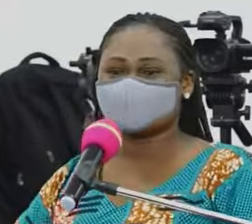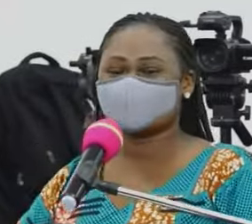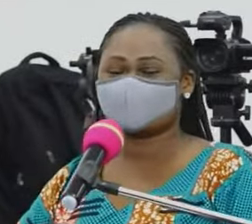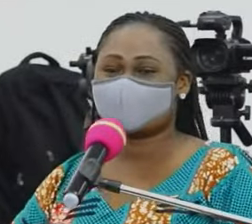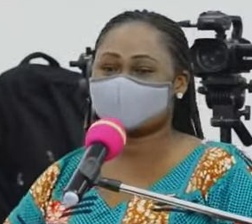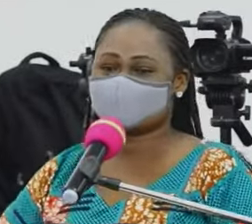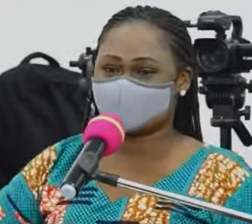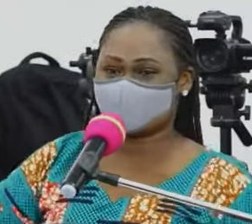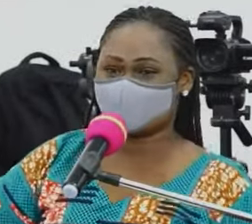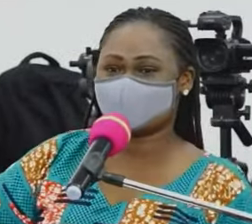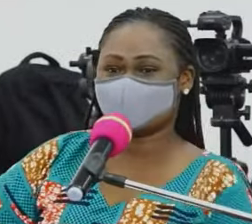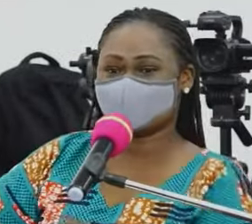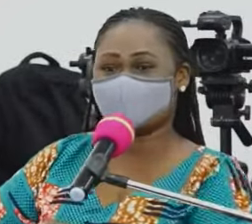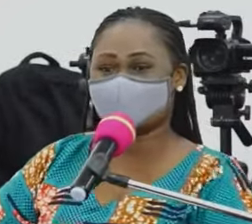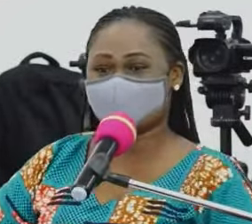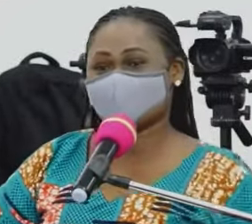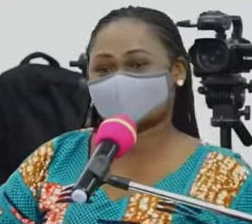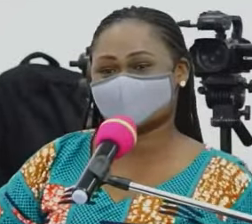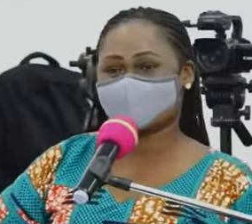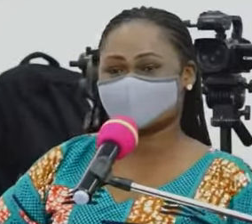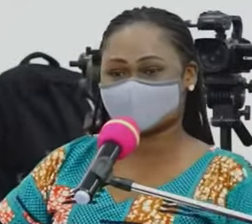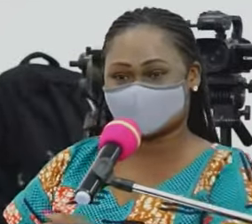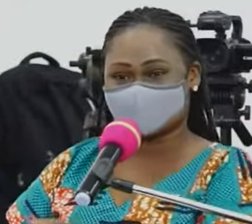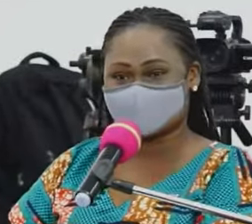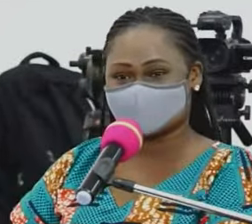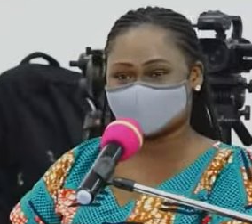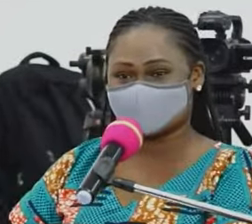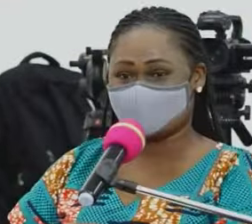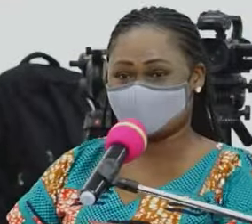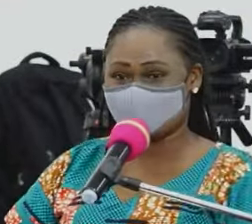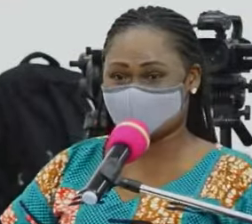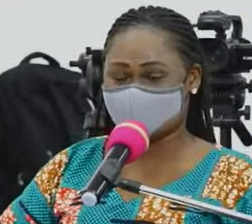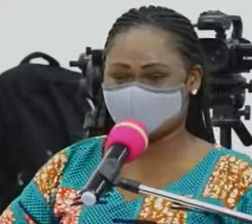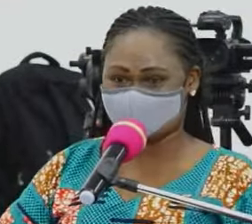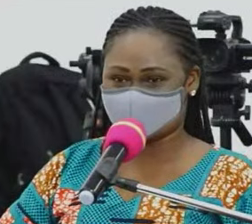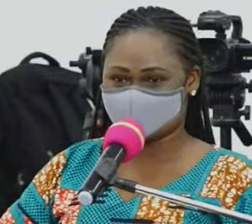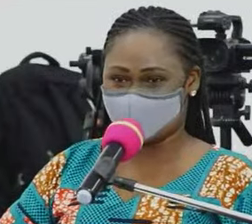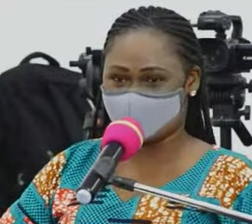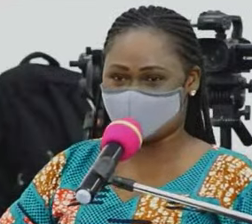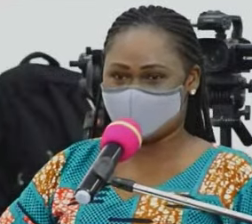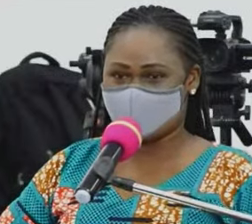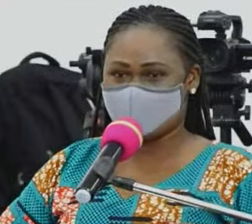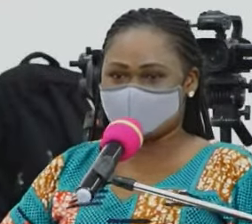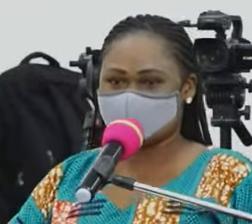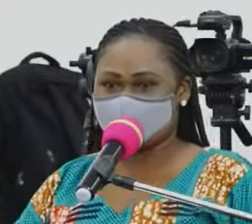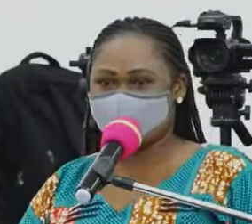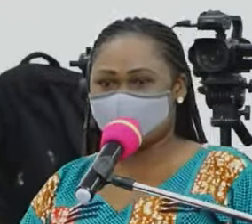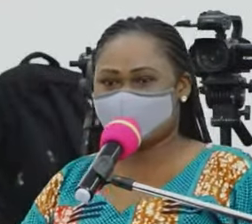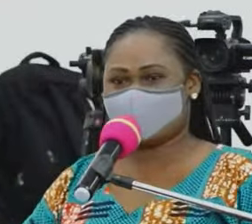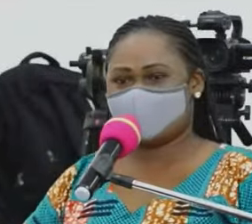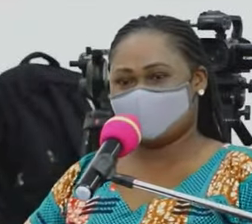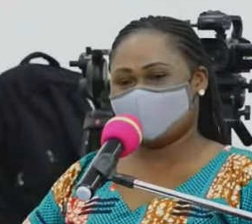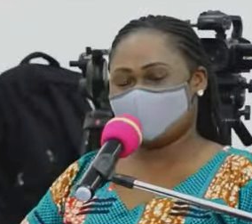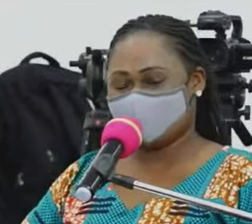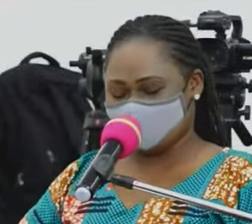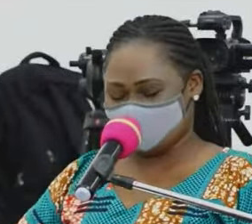initially I wanted to find out the period within when the exercise was conducted in removing the trees from